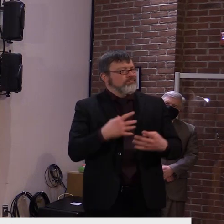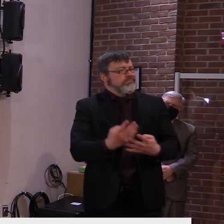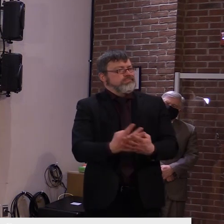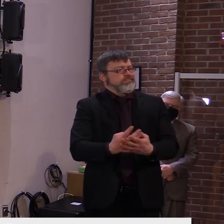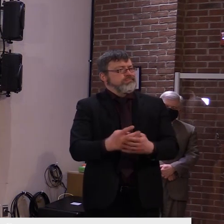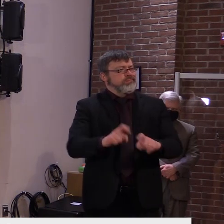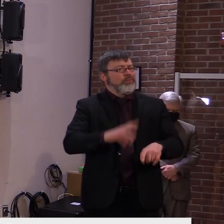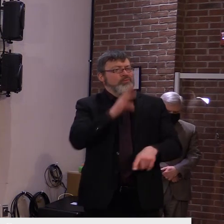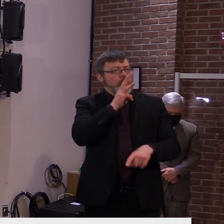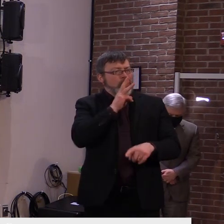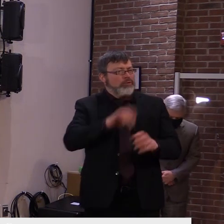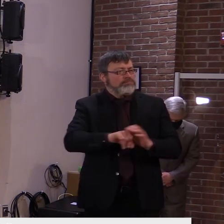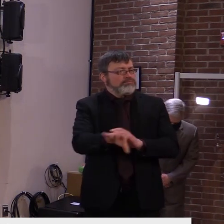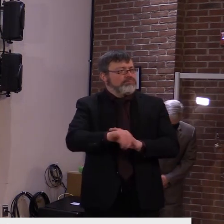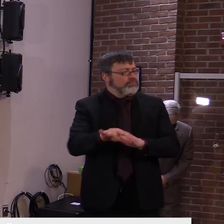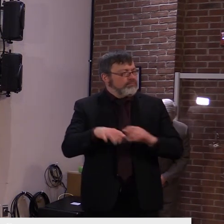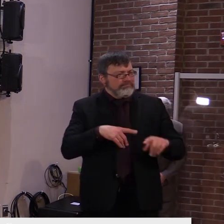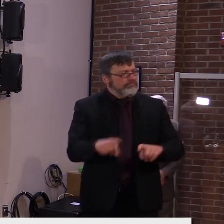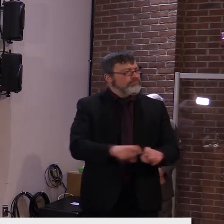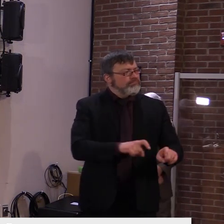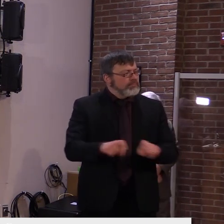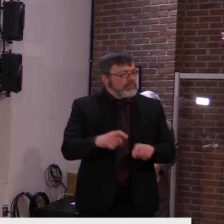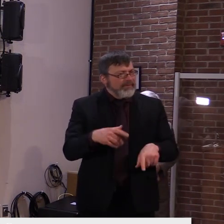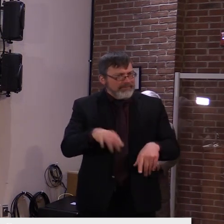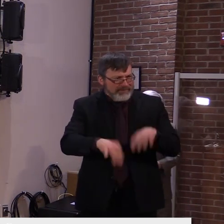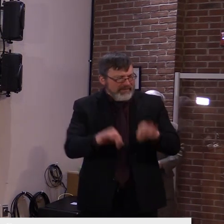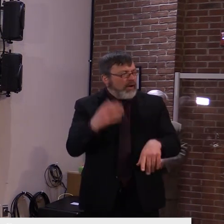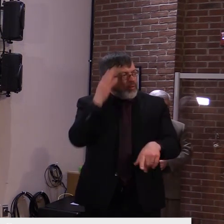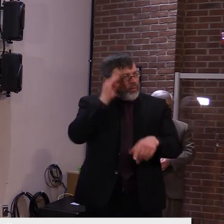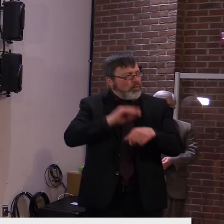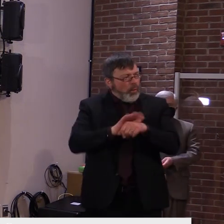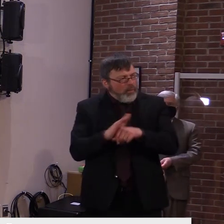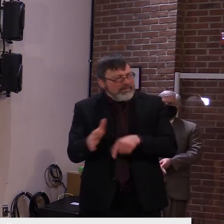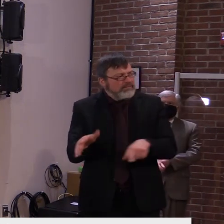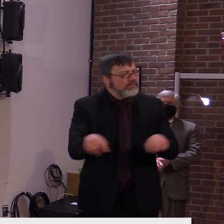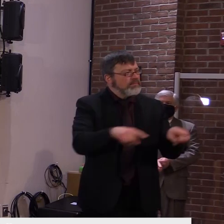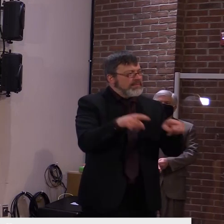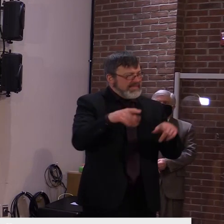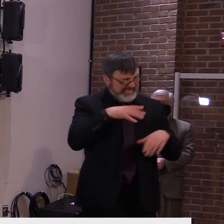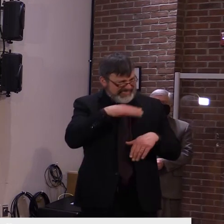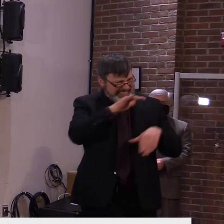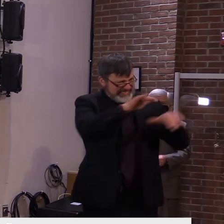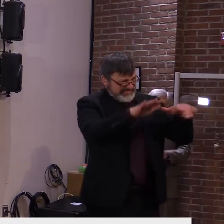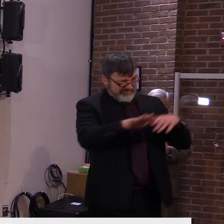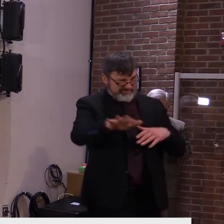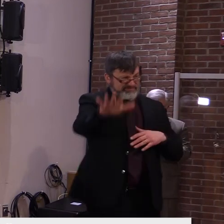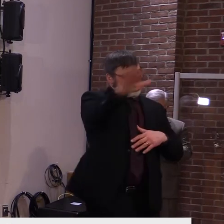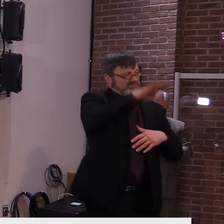testing opportunities still available within those communities, and I reiterate that today.